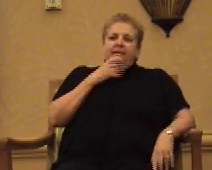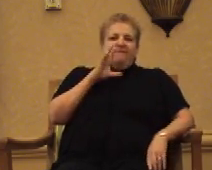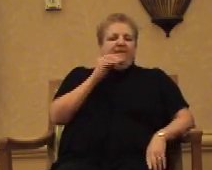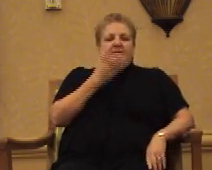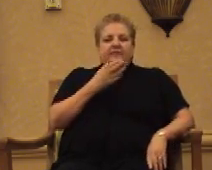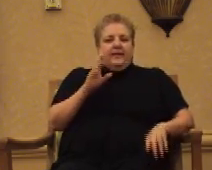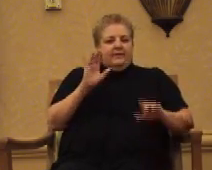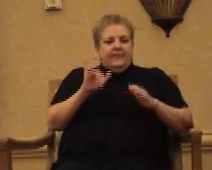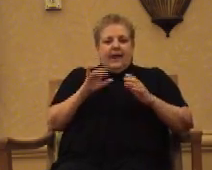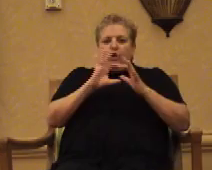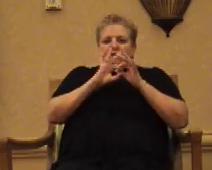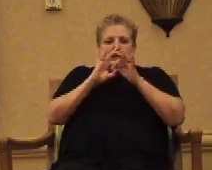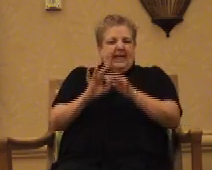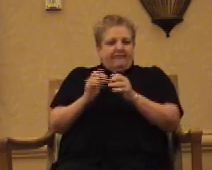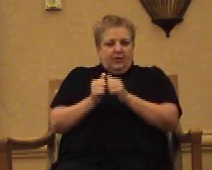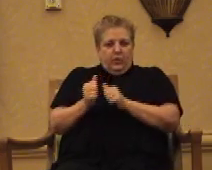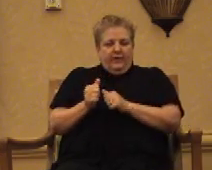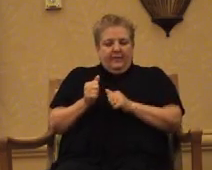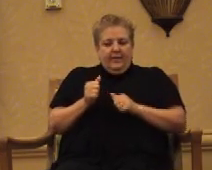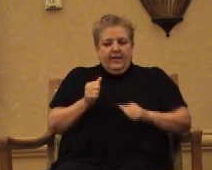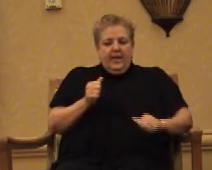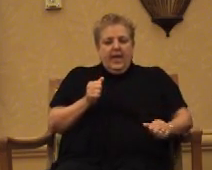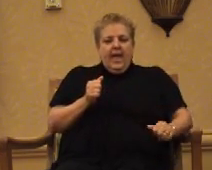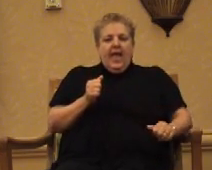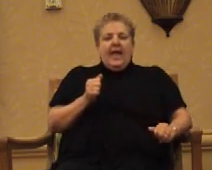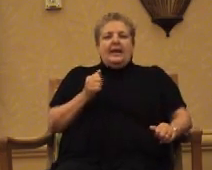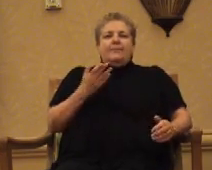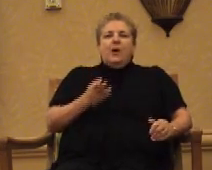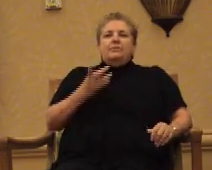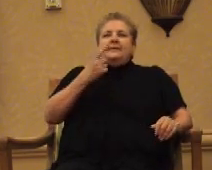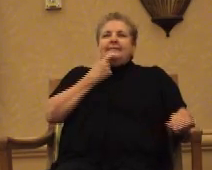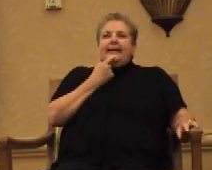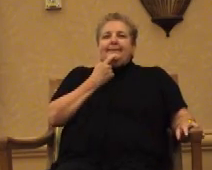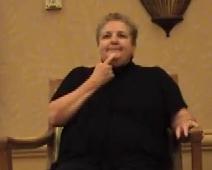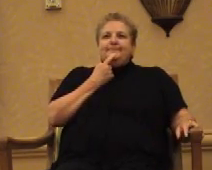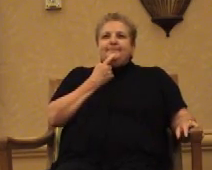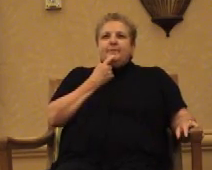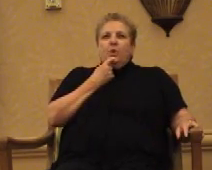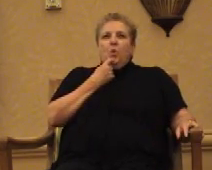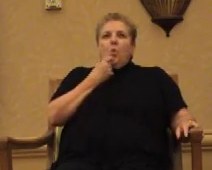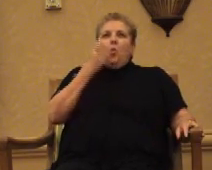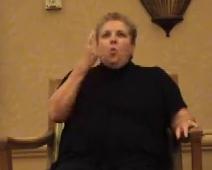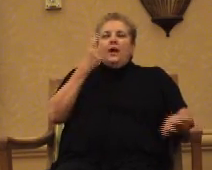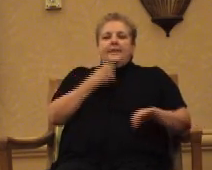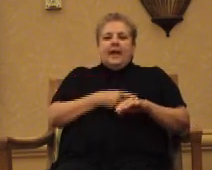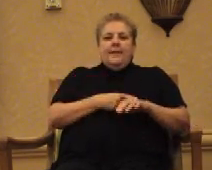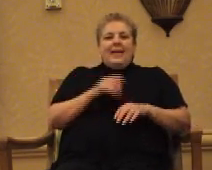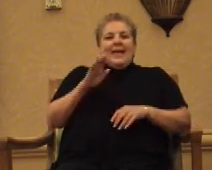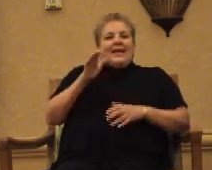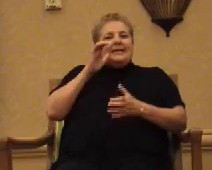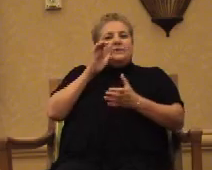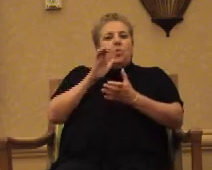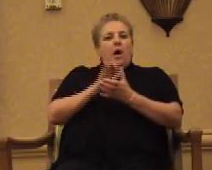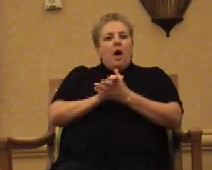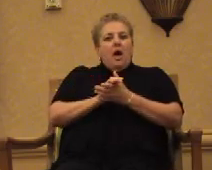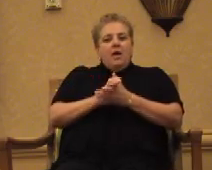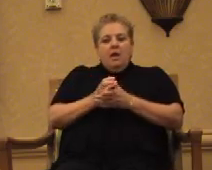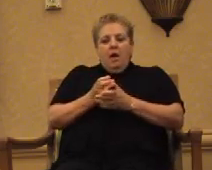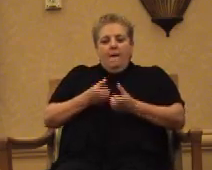have identified with and said me too, but he said one time his wife had poured out all the alcohol, so he went